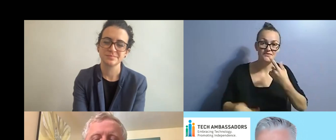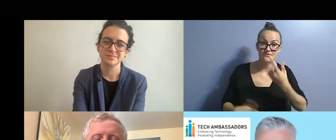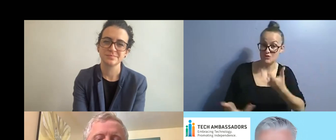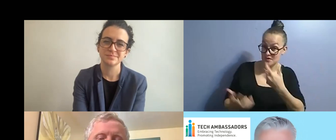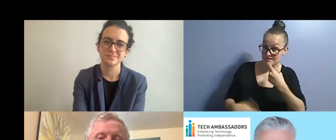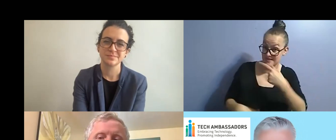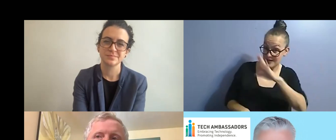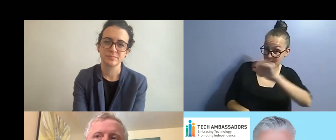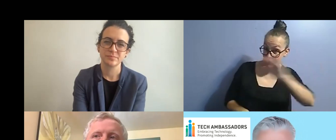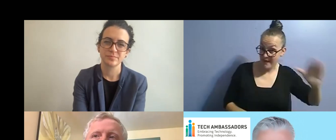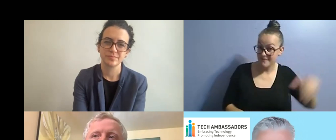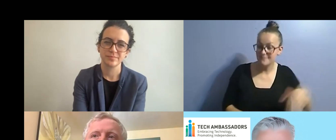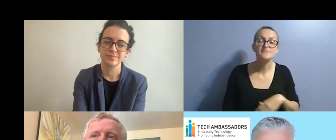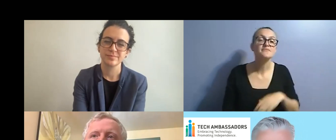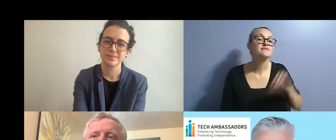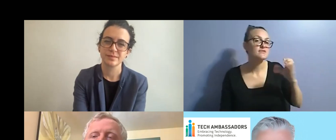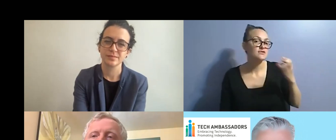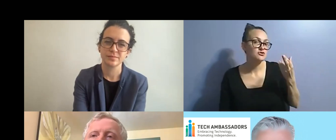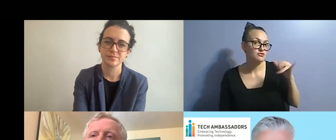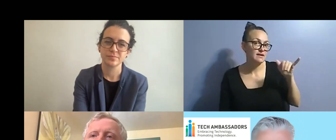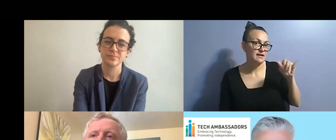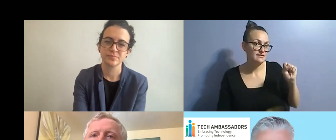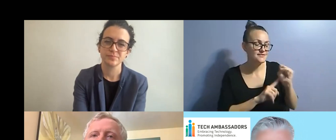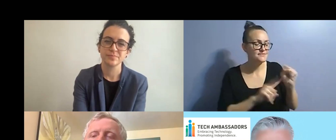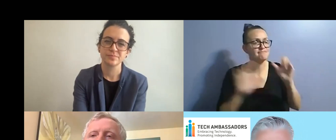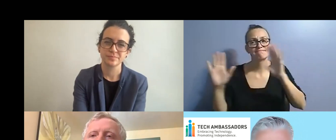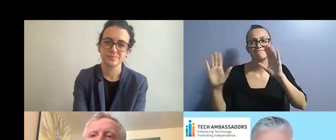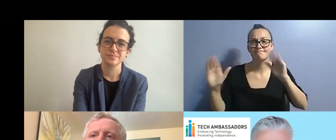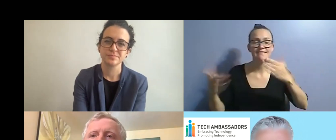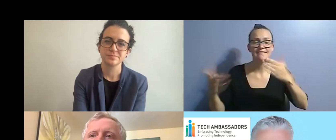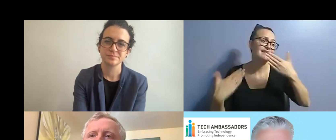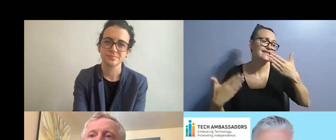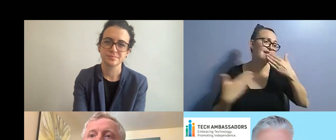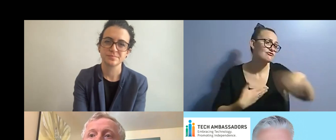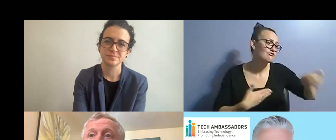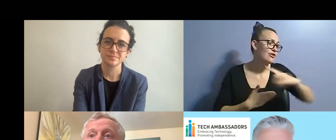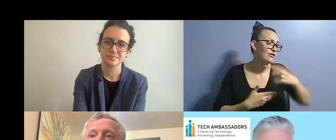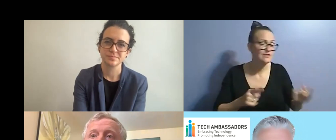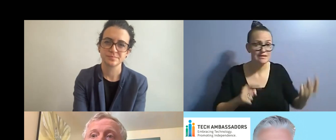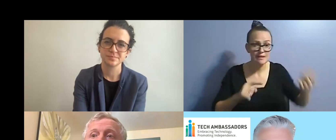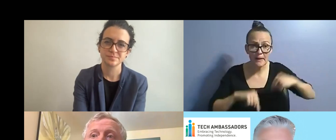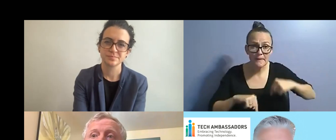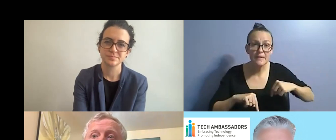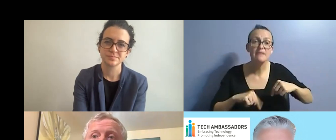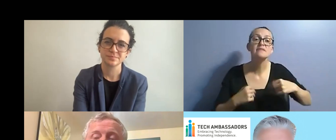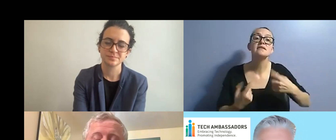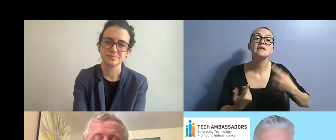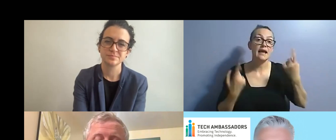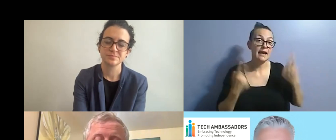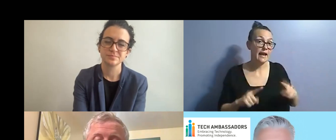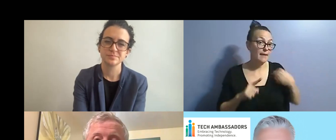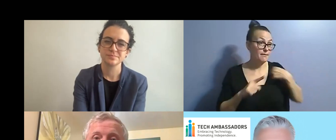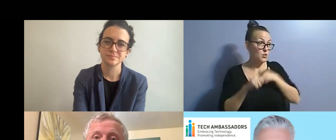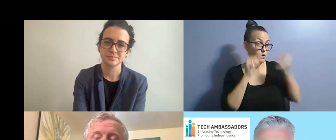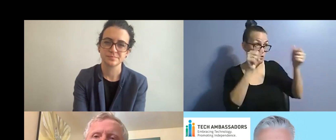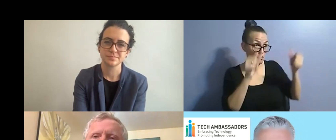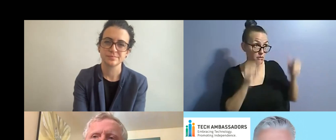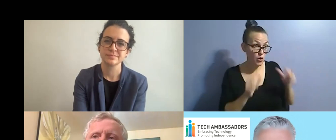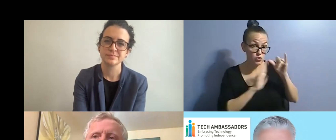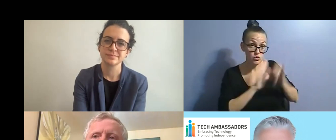want to say, thank you all for coming. Please share it when we get it up on YouTube. Please share